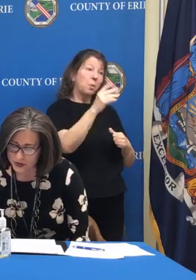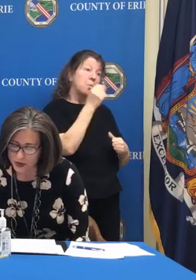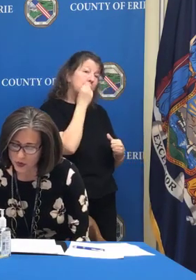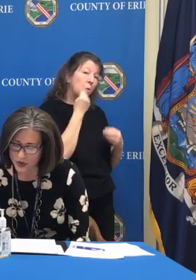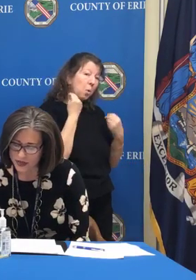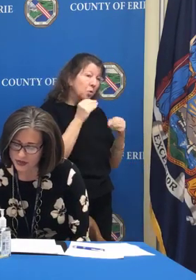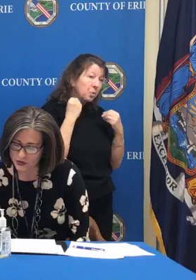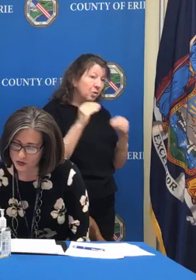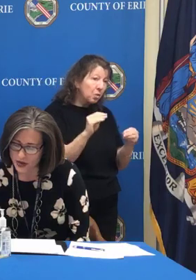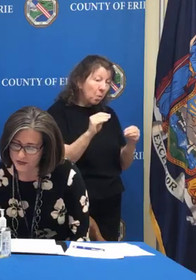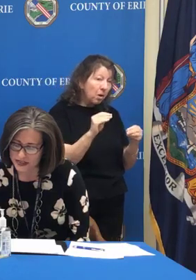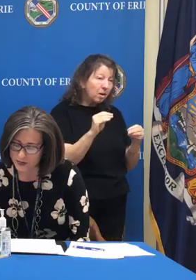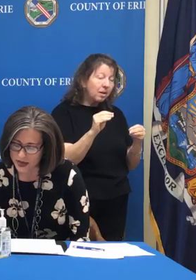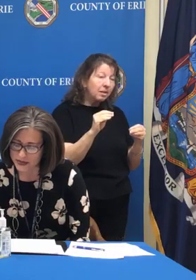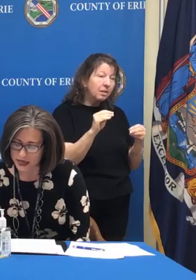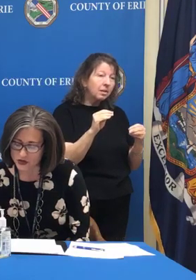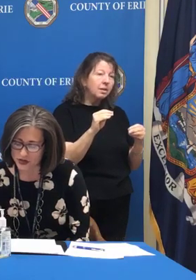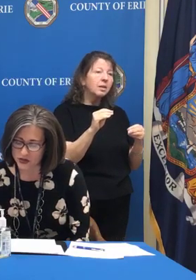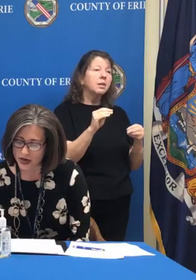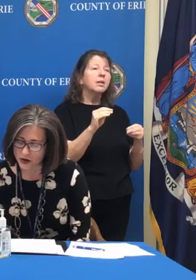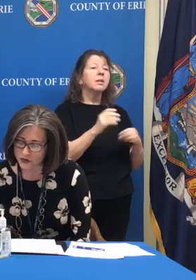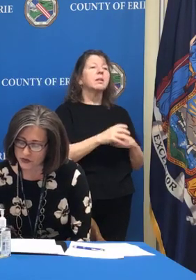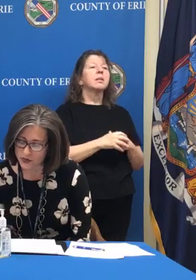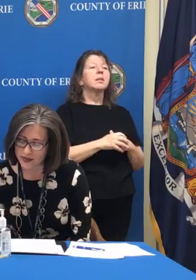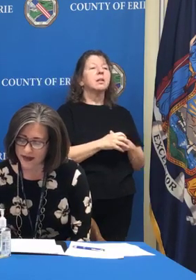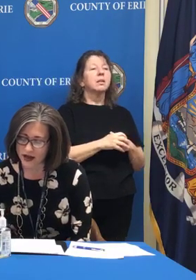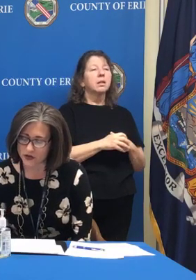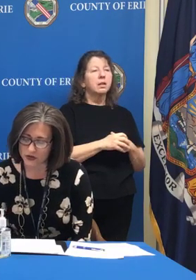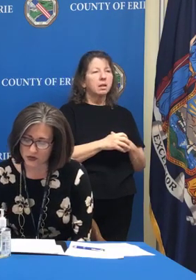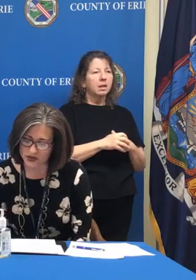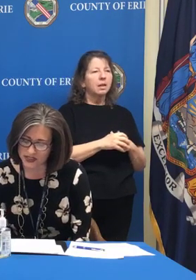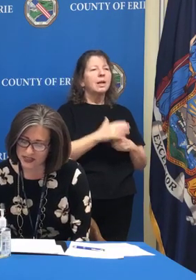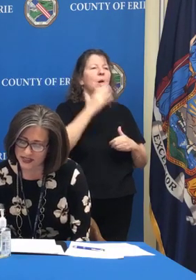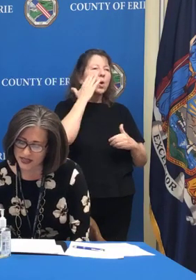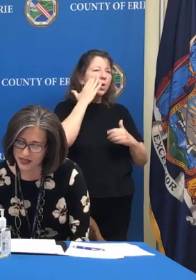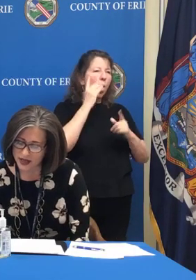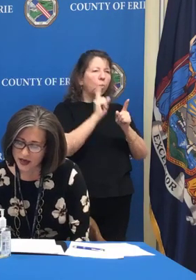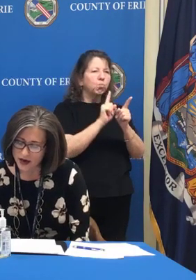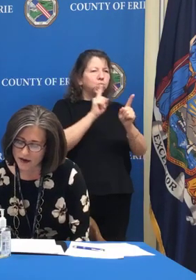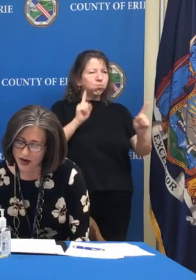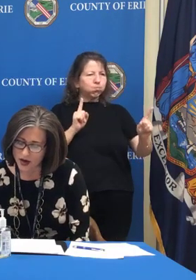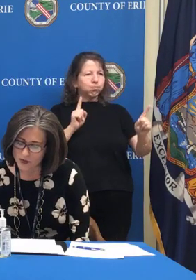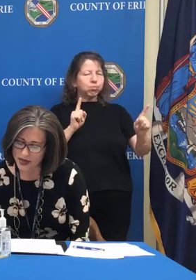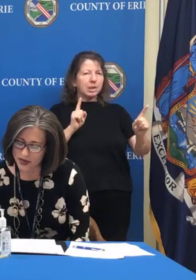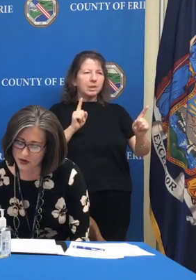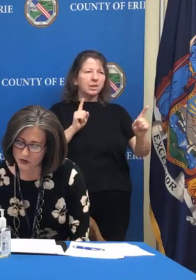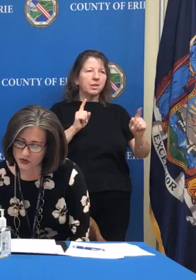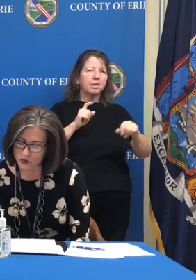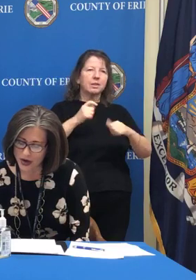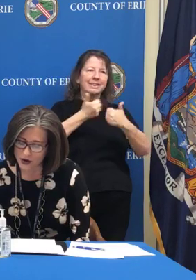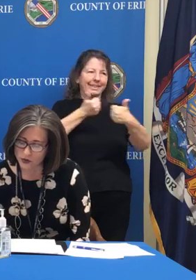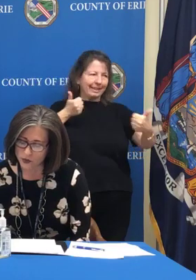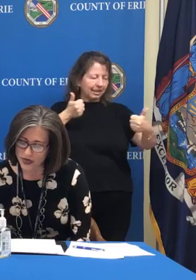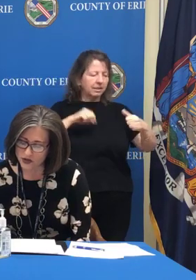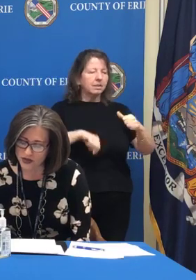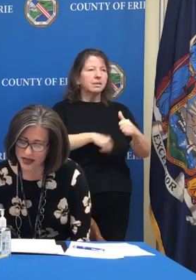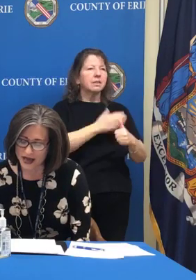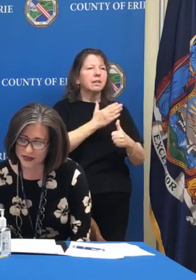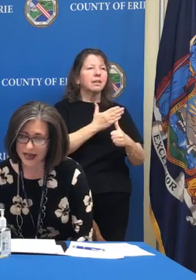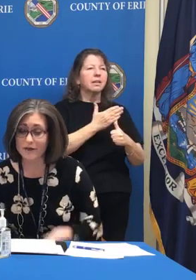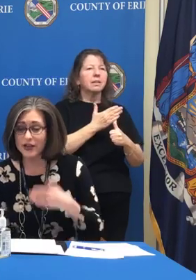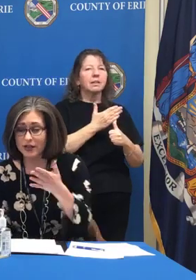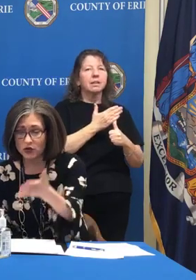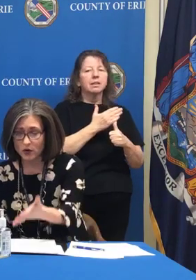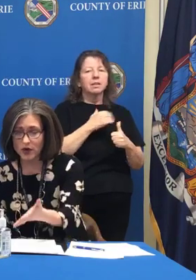groceries, it's really important to obviously pay attention to how you're doing that, your social distancing, and also how you arrange